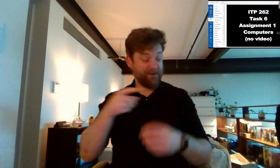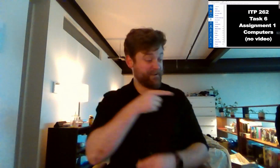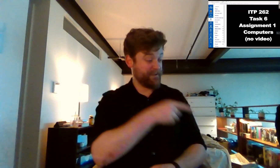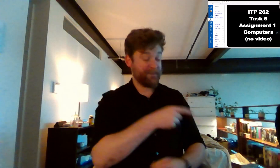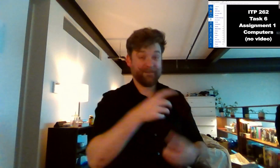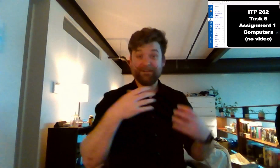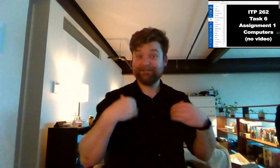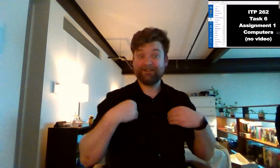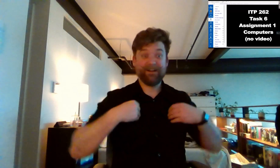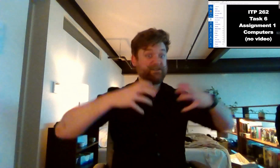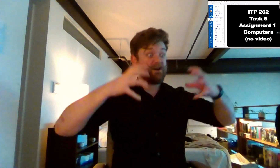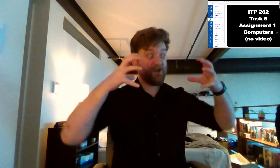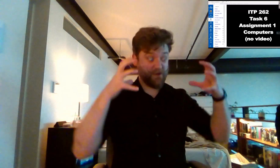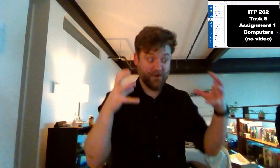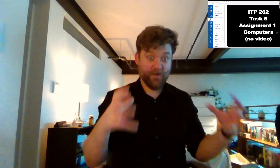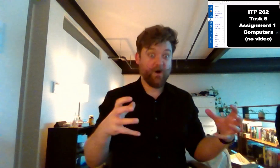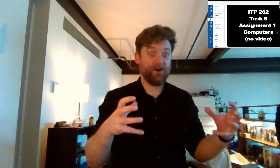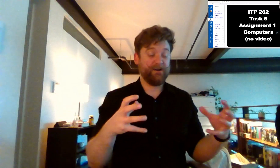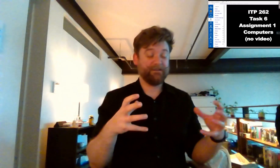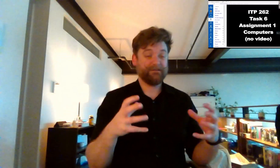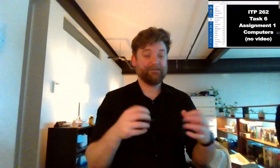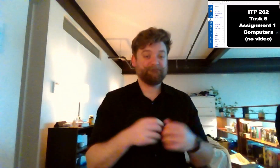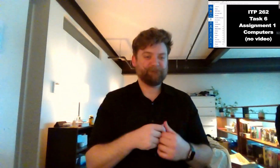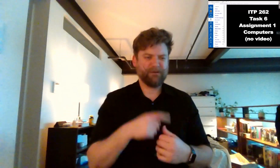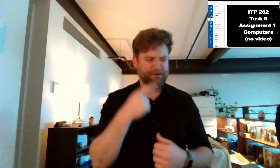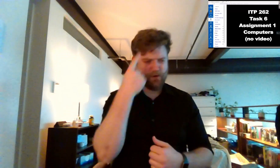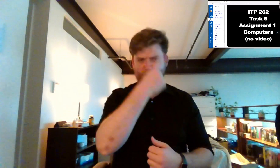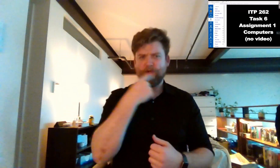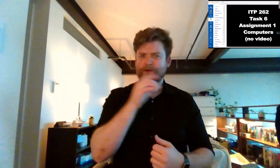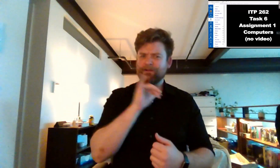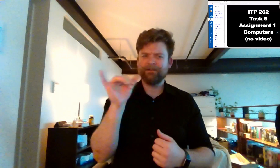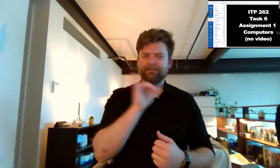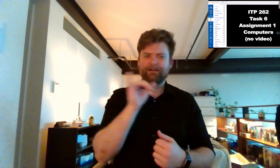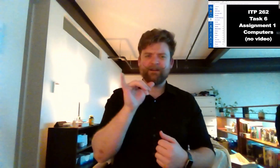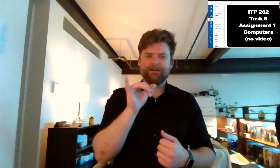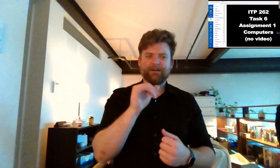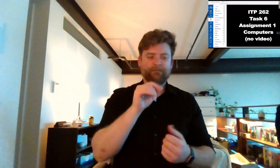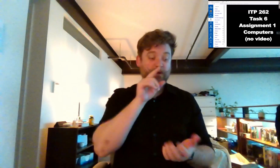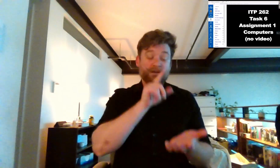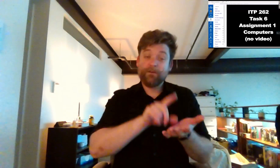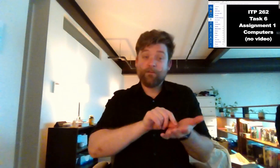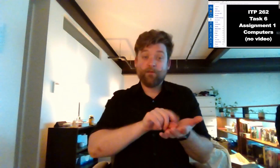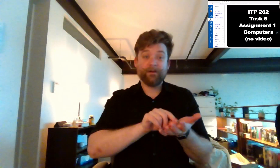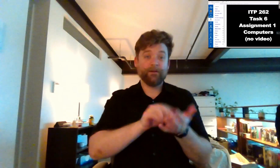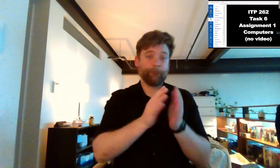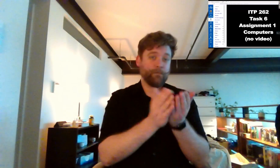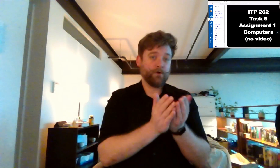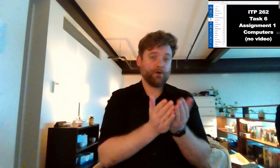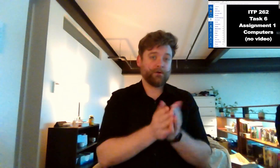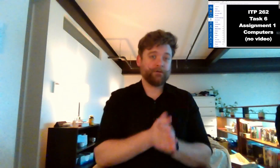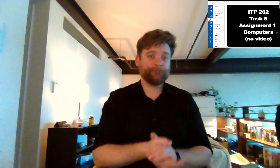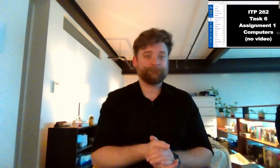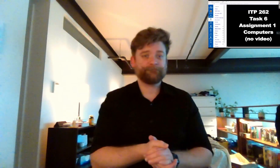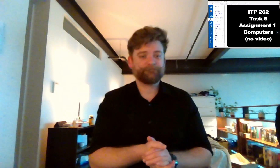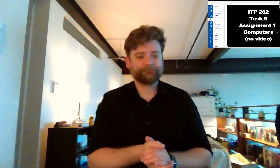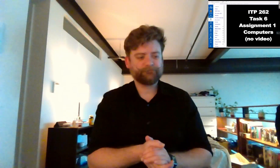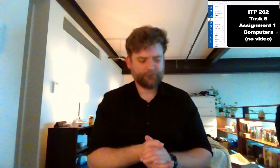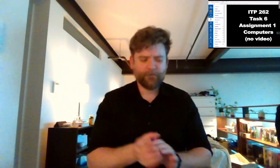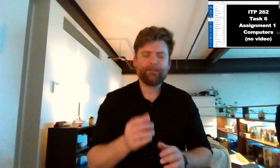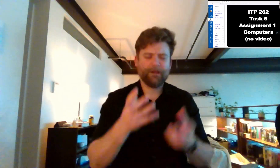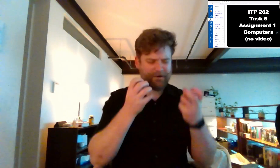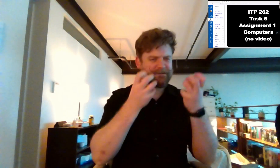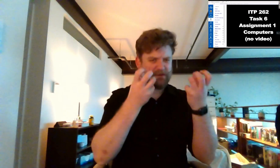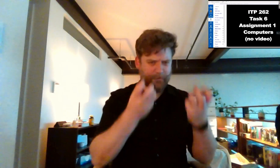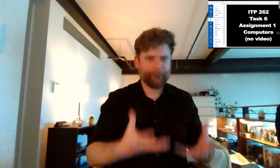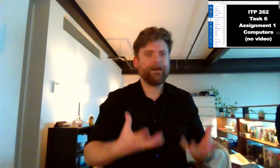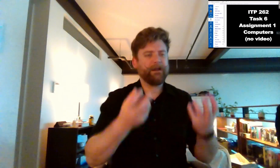It can look the same as a published book. What else is different? It has a lot of fonts.